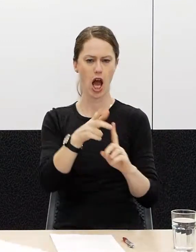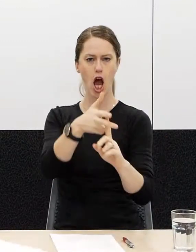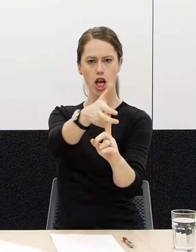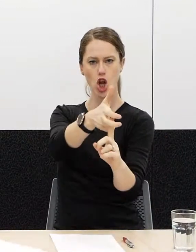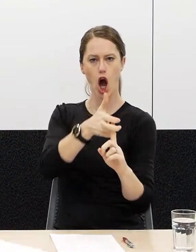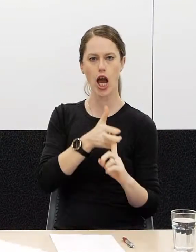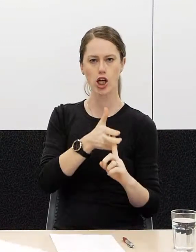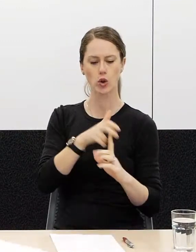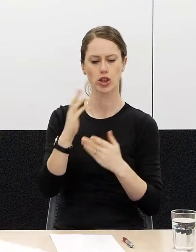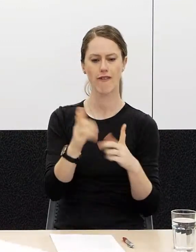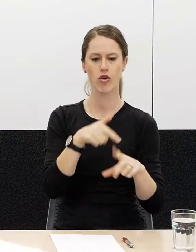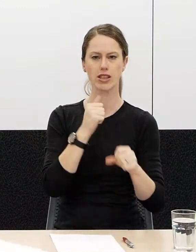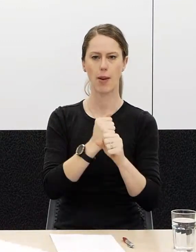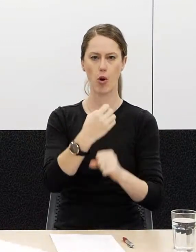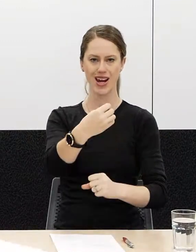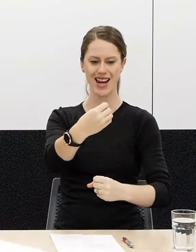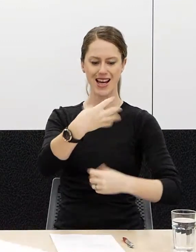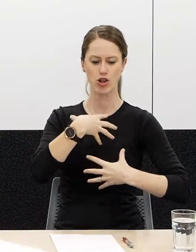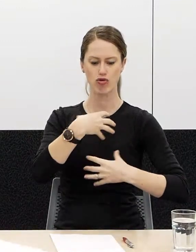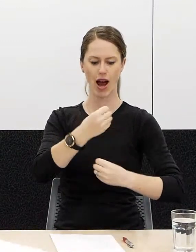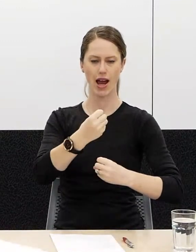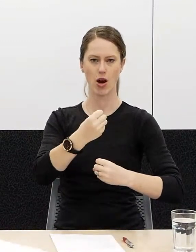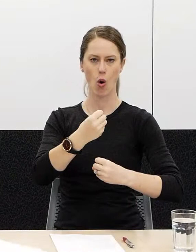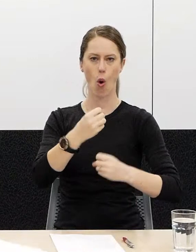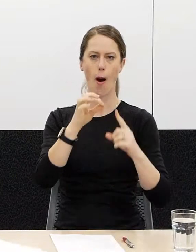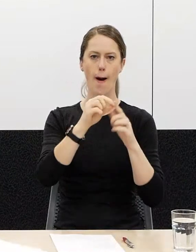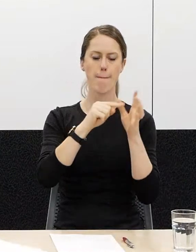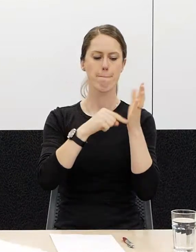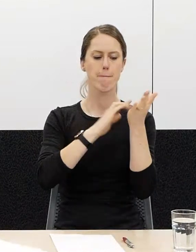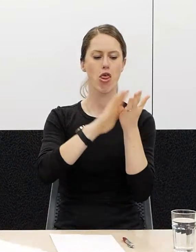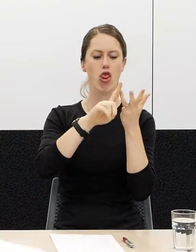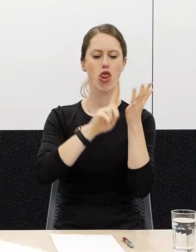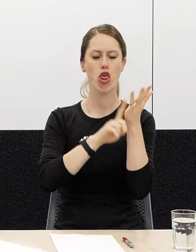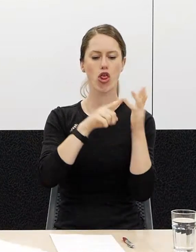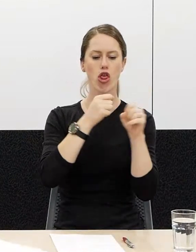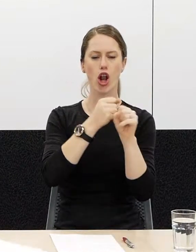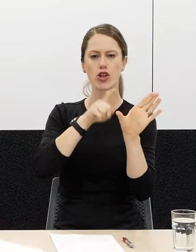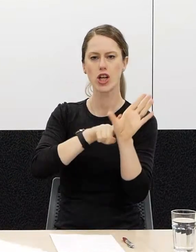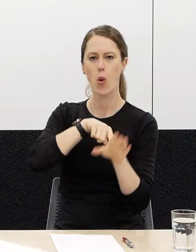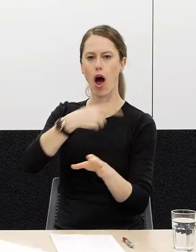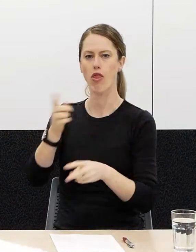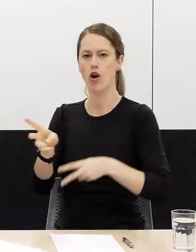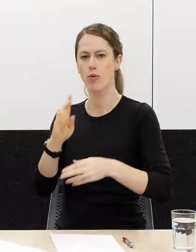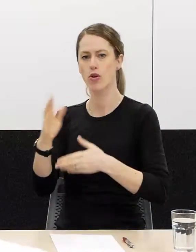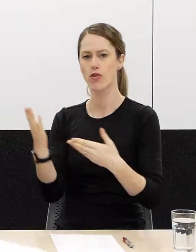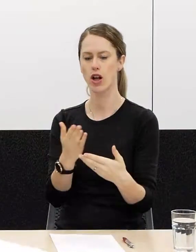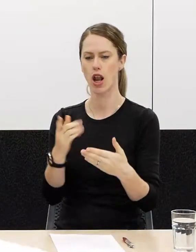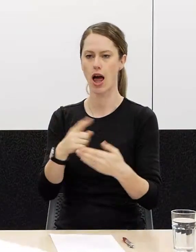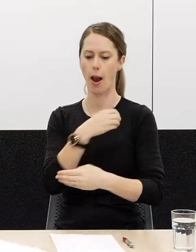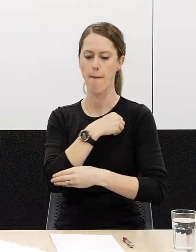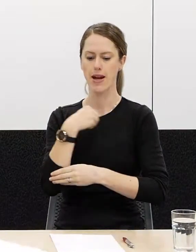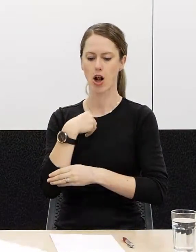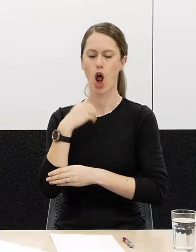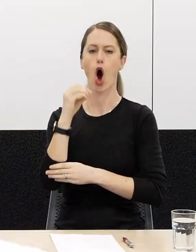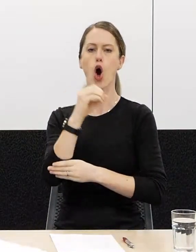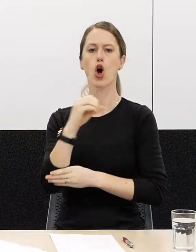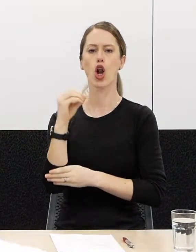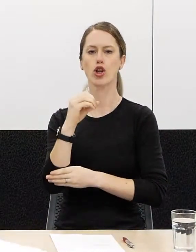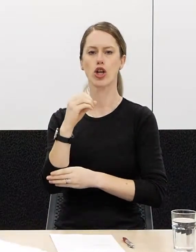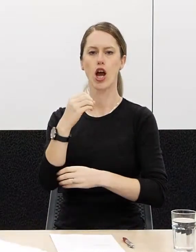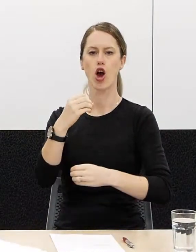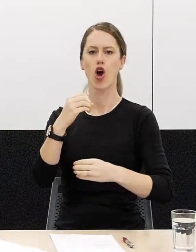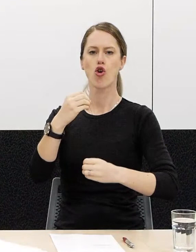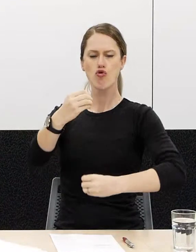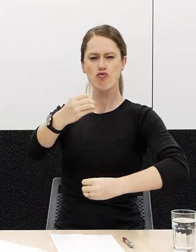diagnostic services like X-ray and pathology, other hospital services like medical oncology, radiotherapy, as